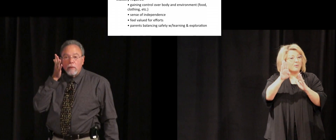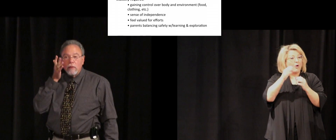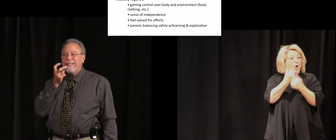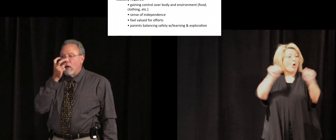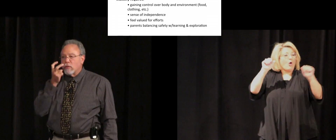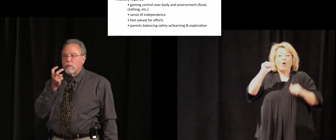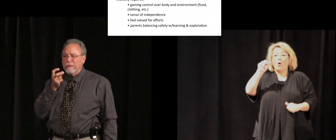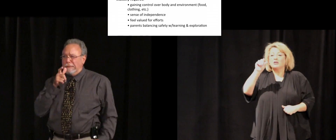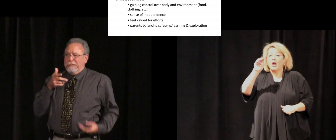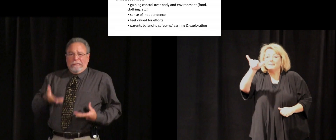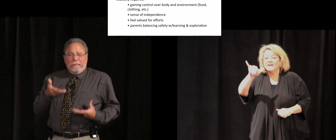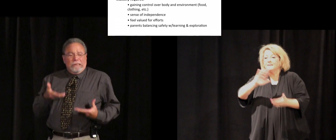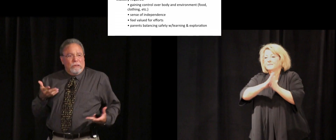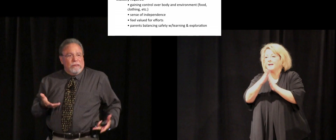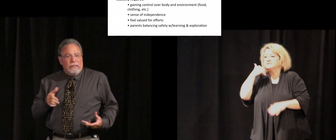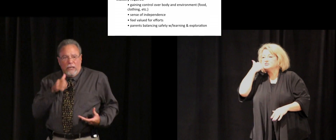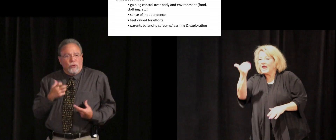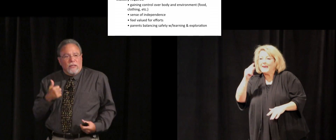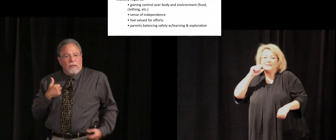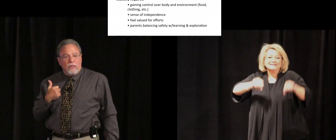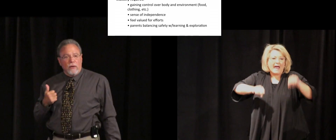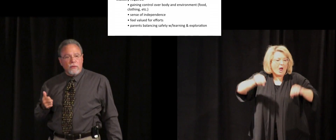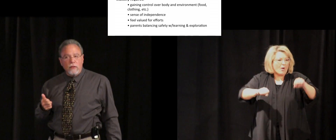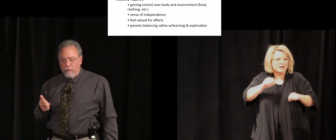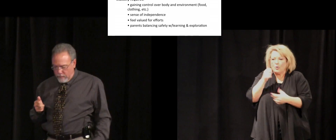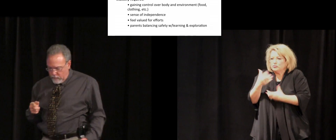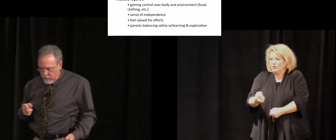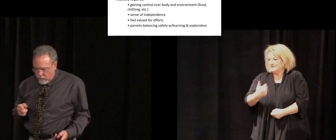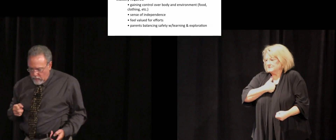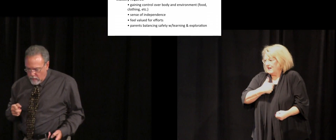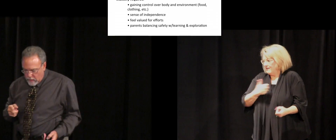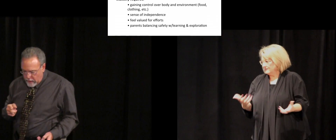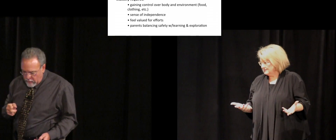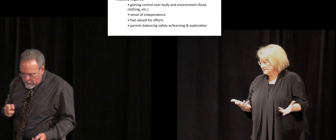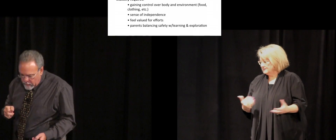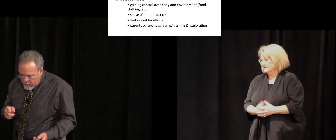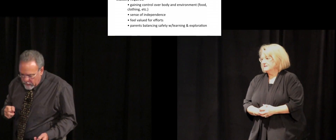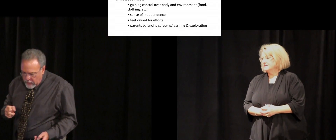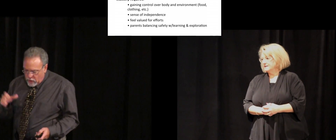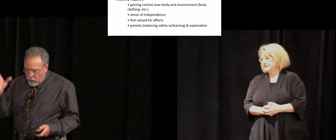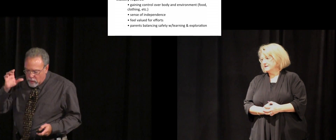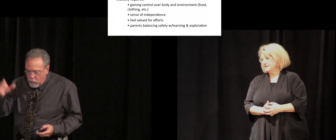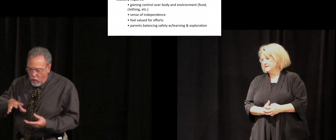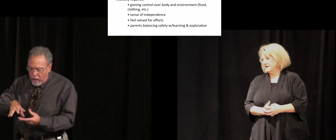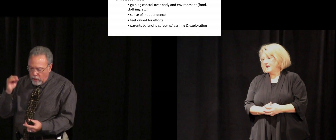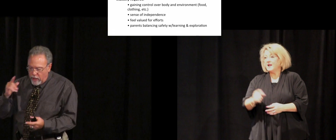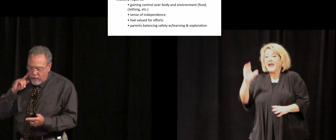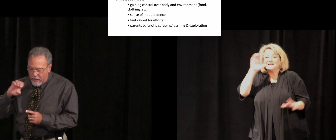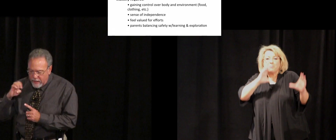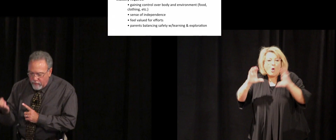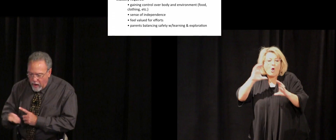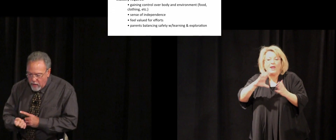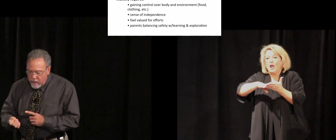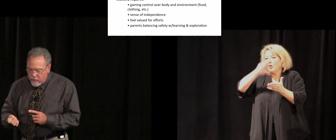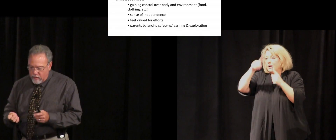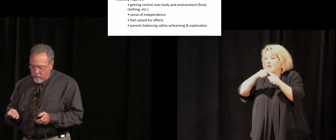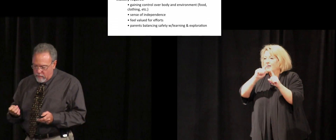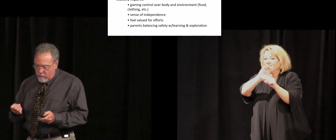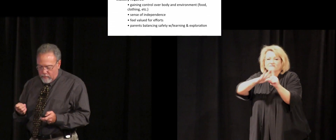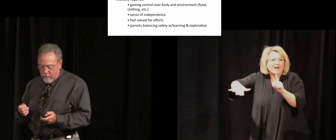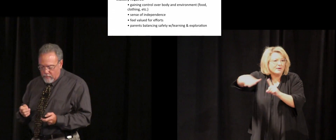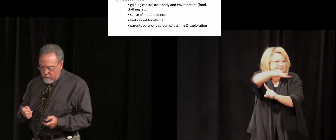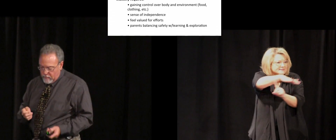So these external limits on kids, that the parents put on them eventually